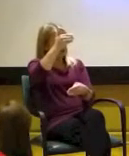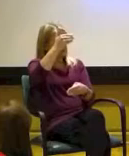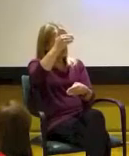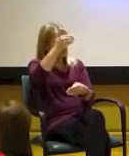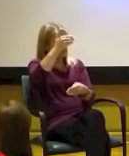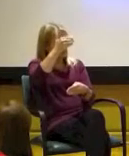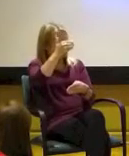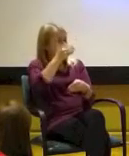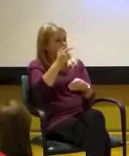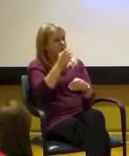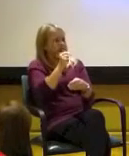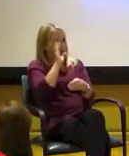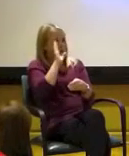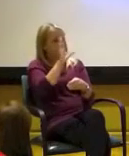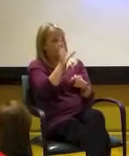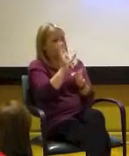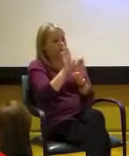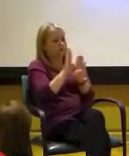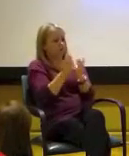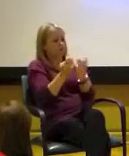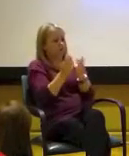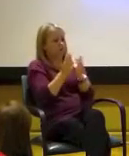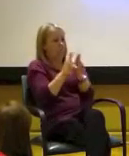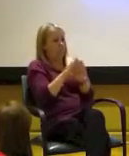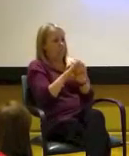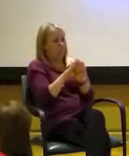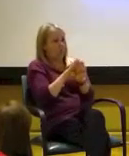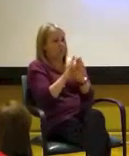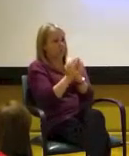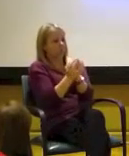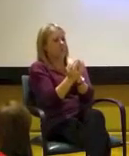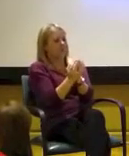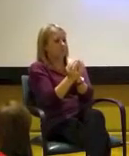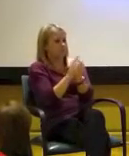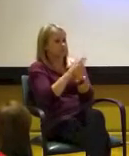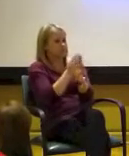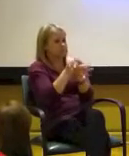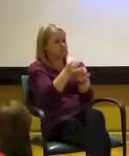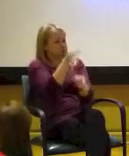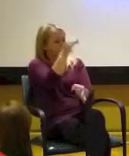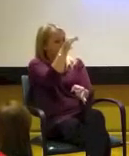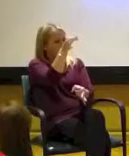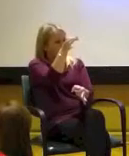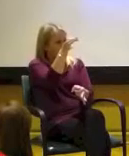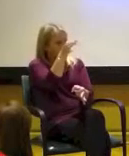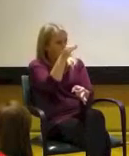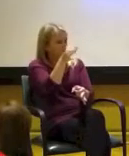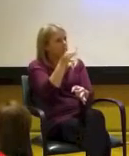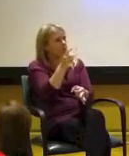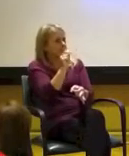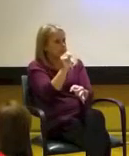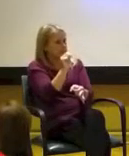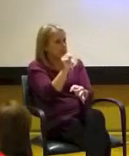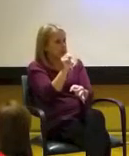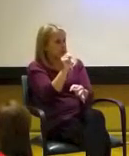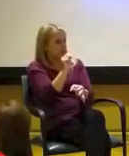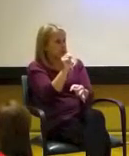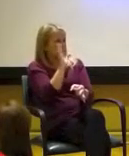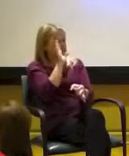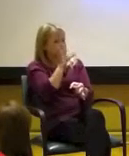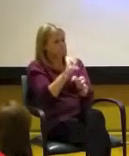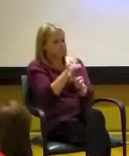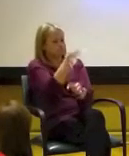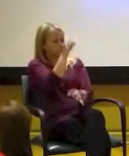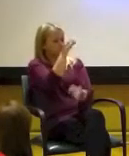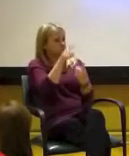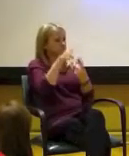tissue, and eventually folds to become a tube, and then differentiates at the upper part